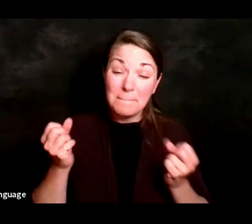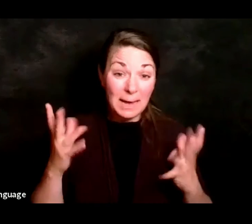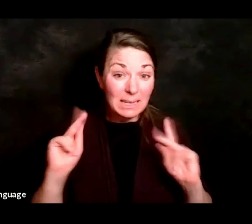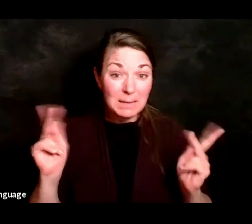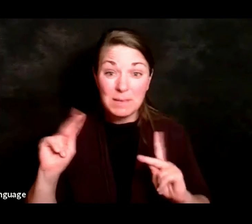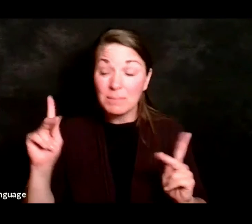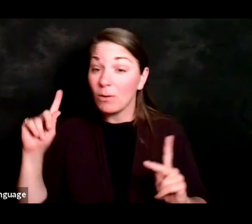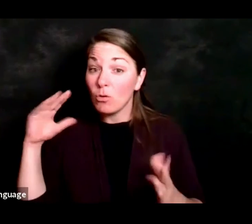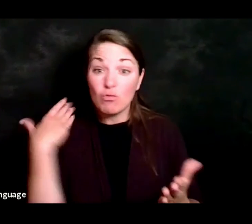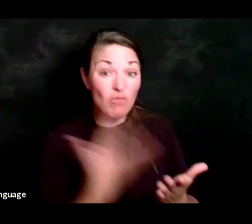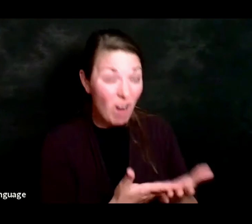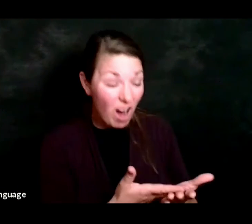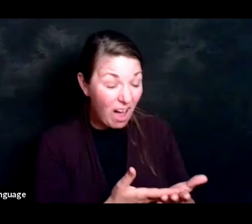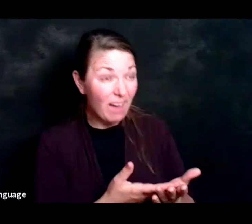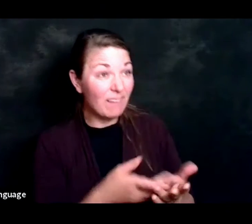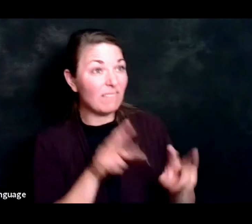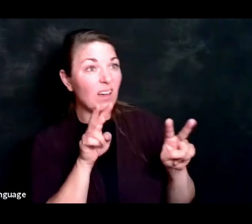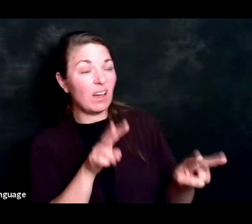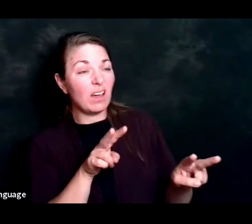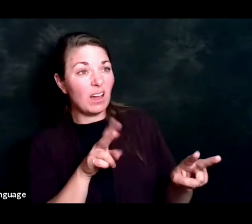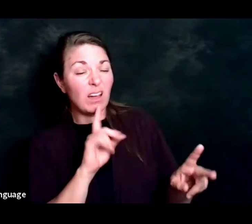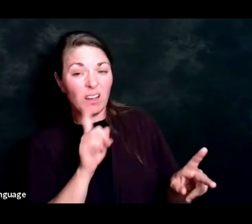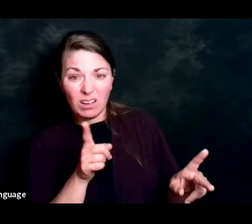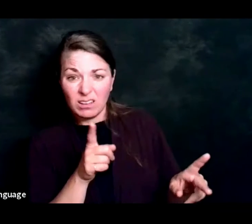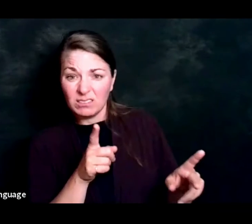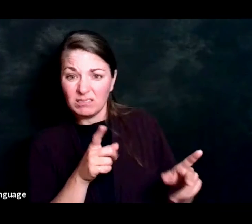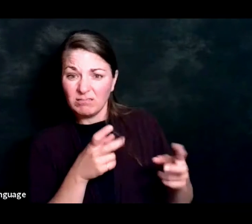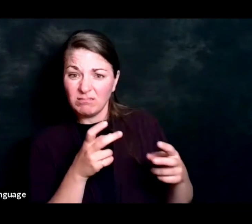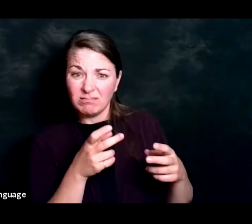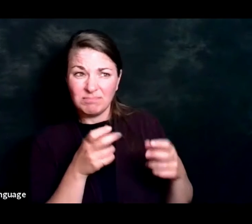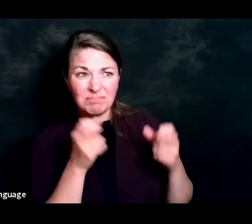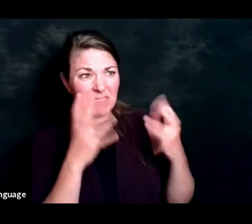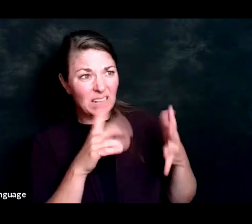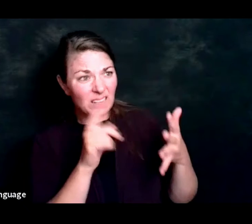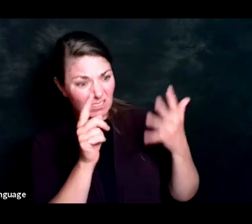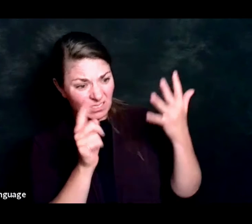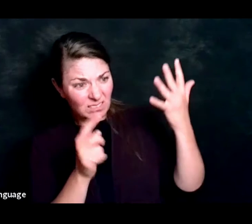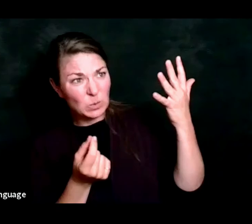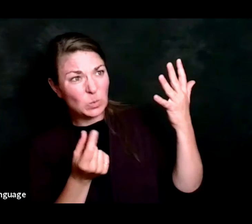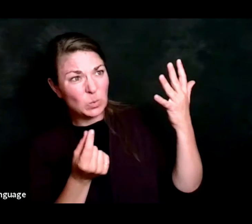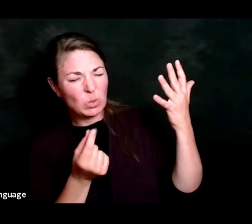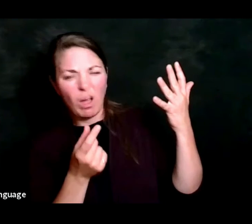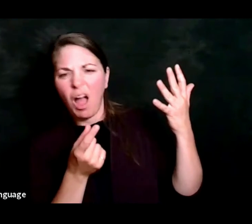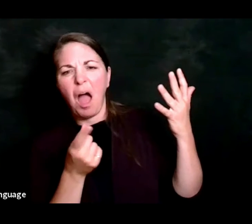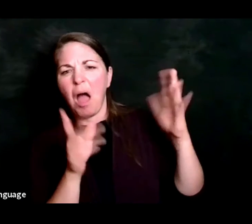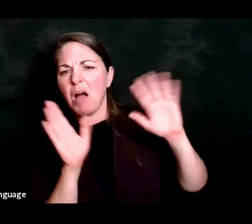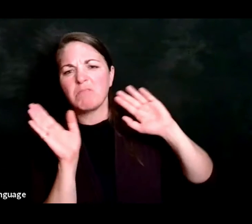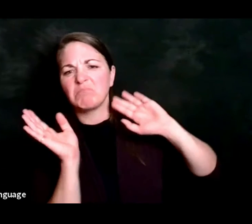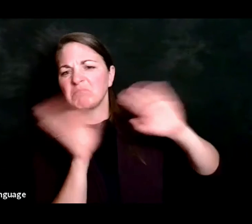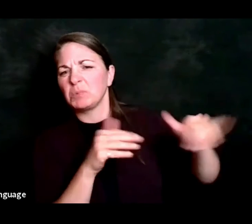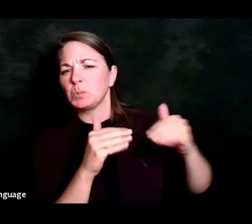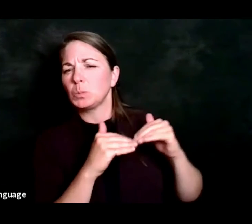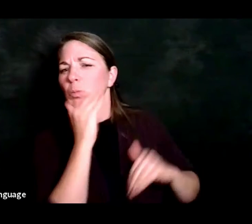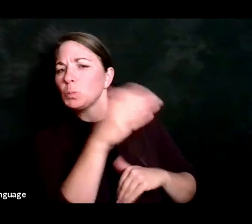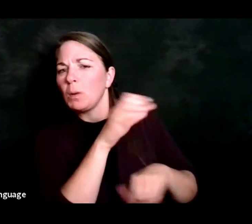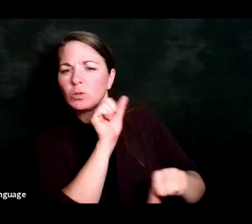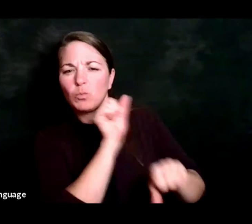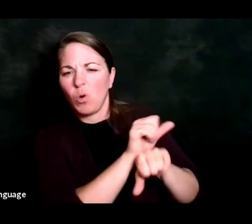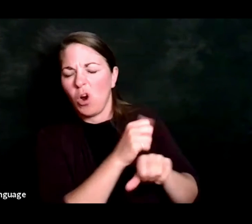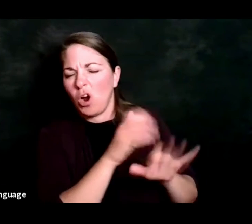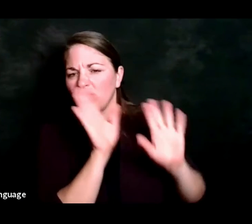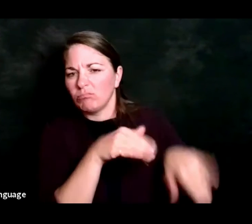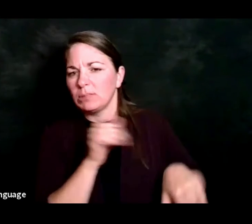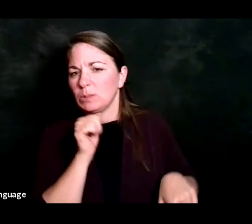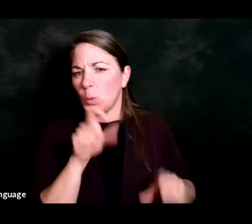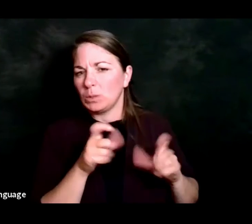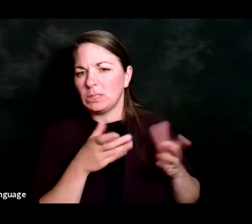report. And that, to me, is just a tragedy. So that was my driving motivation for reaching out to the